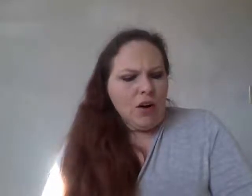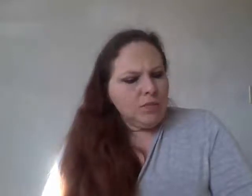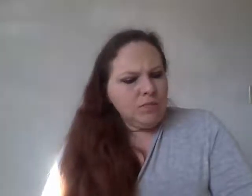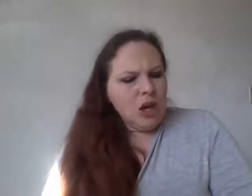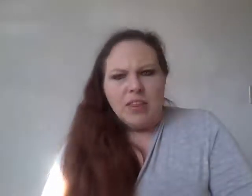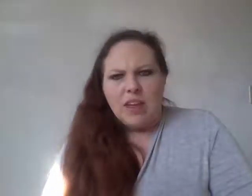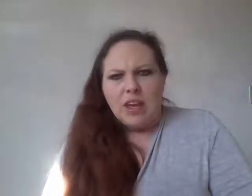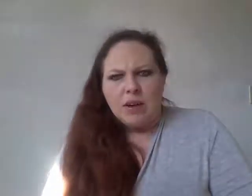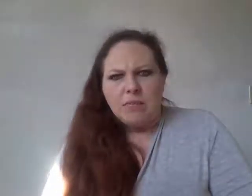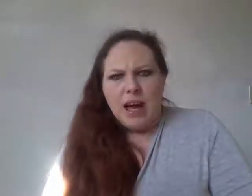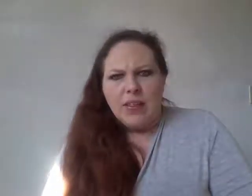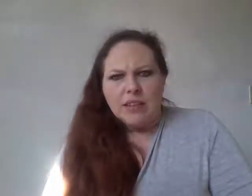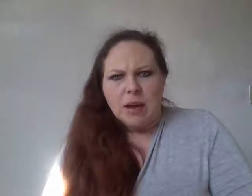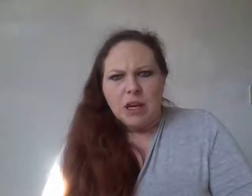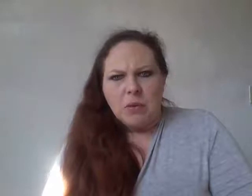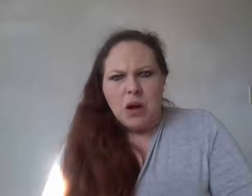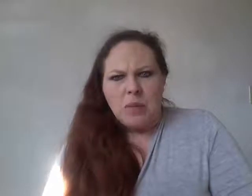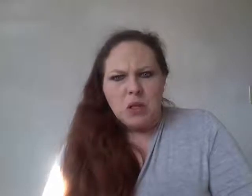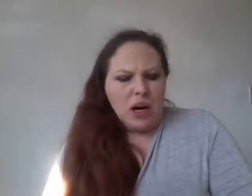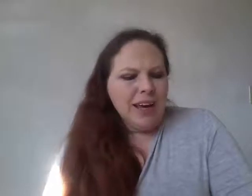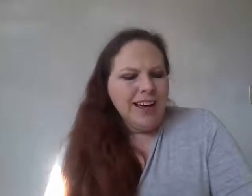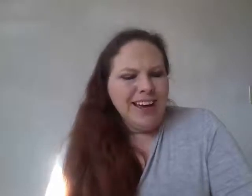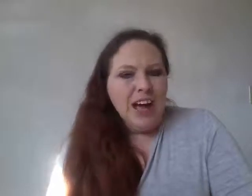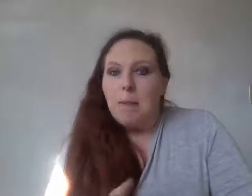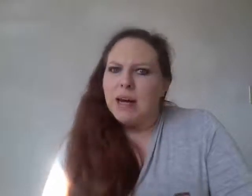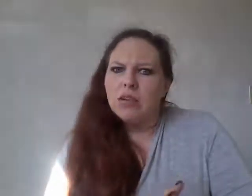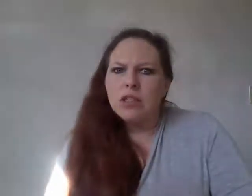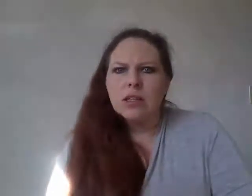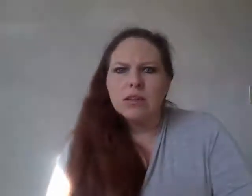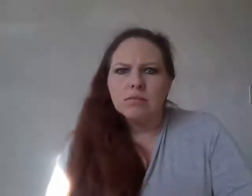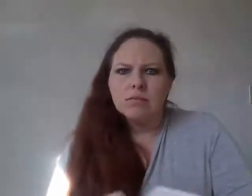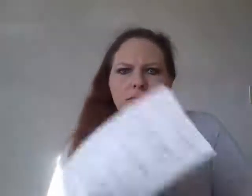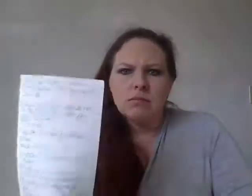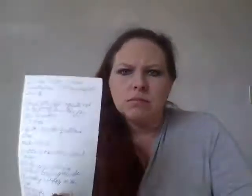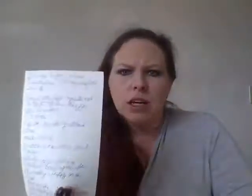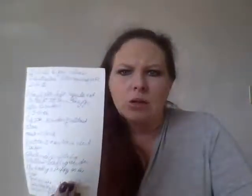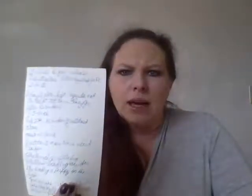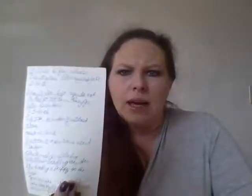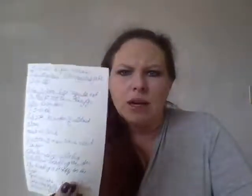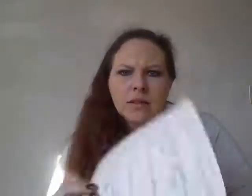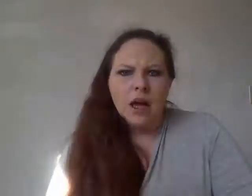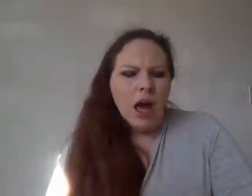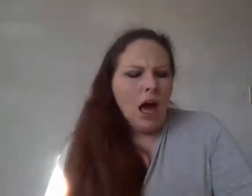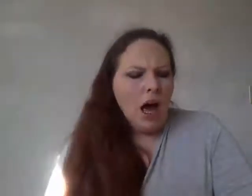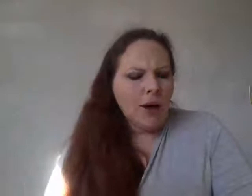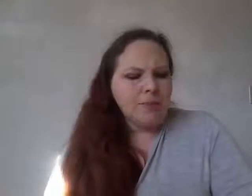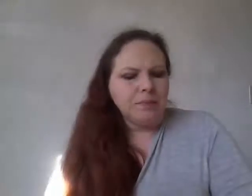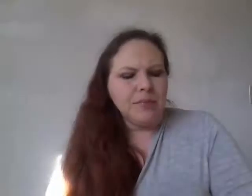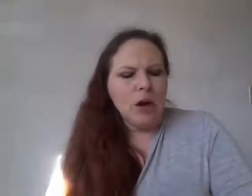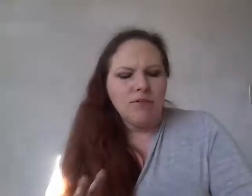Or no, I think that I had that timeline wrong. I'm sorry. My notes are a little, handwritten. Now on